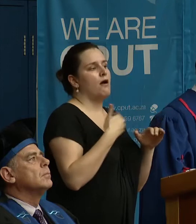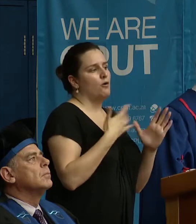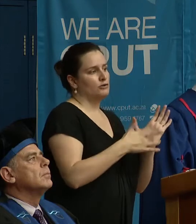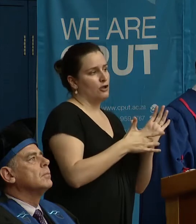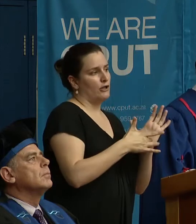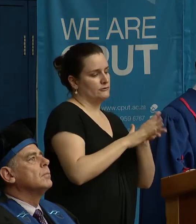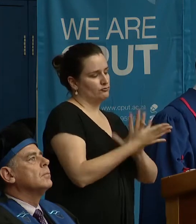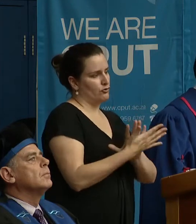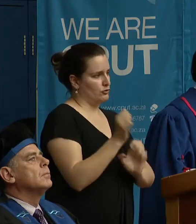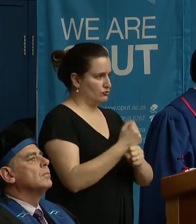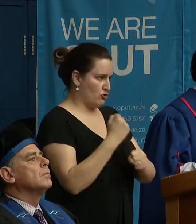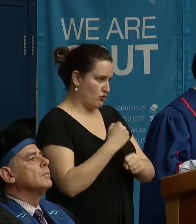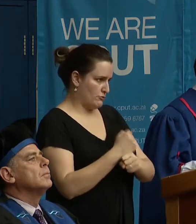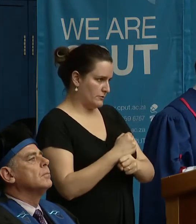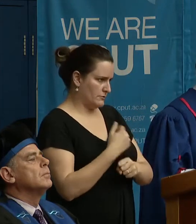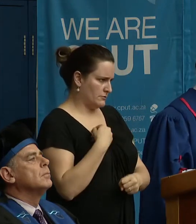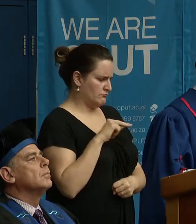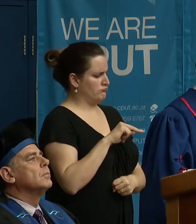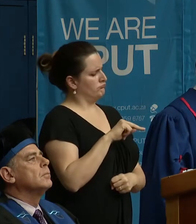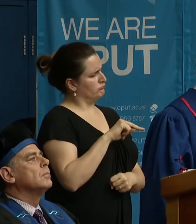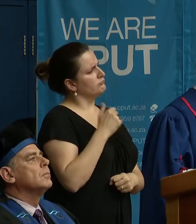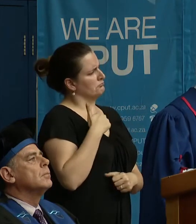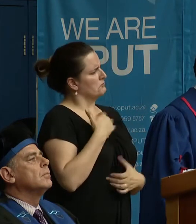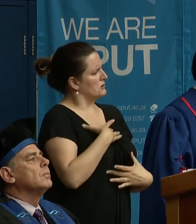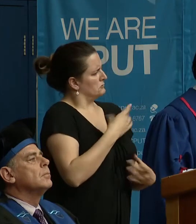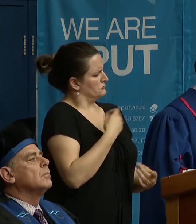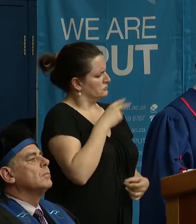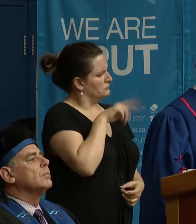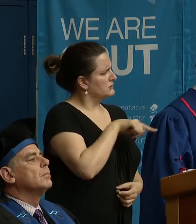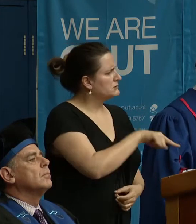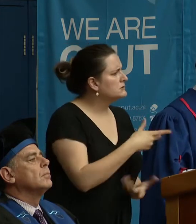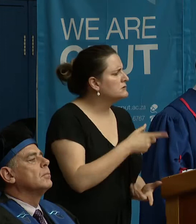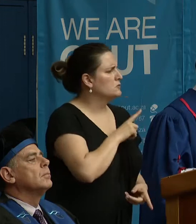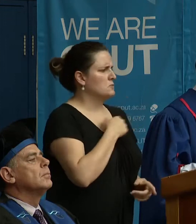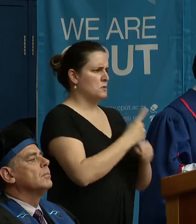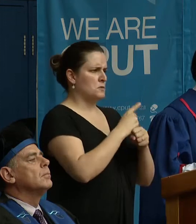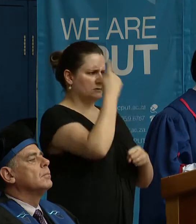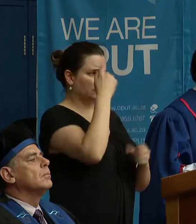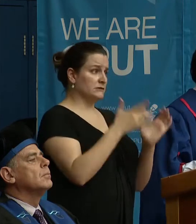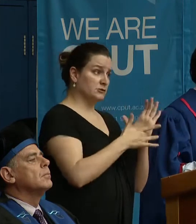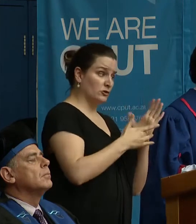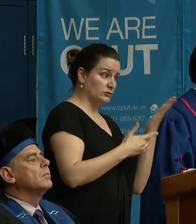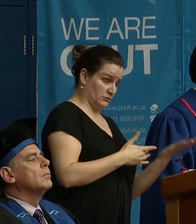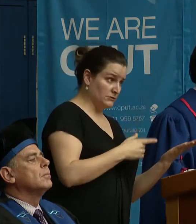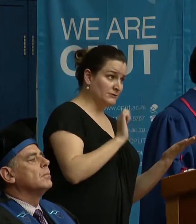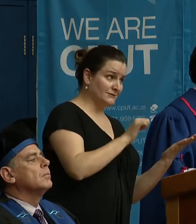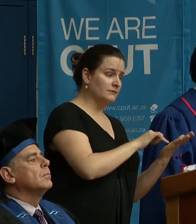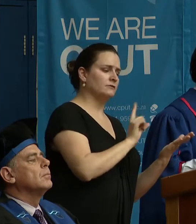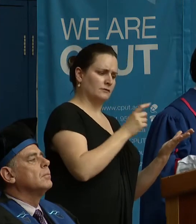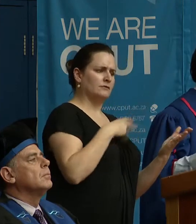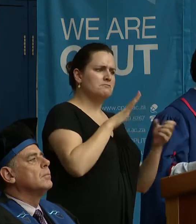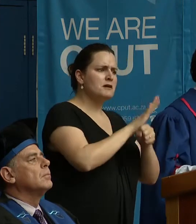Destroying Jobs. And it was clearly of interest to me because I had always held the view that technology can have a massive impact